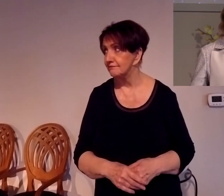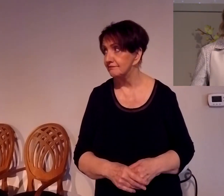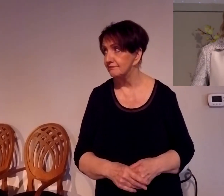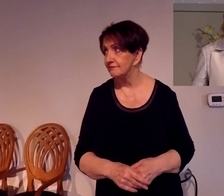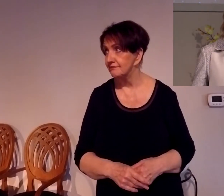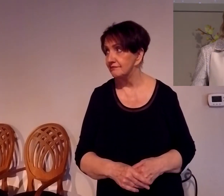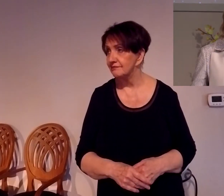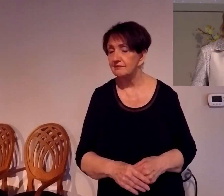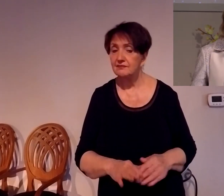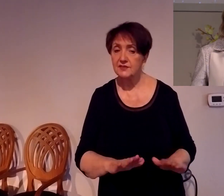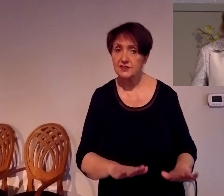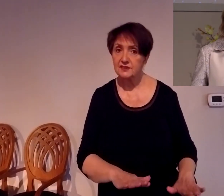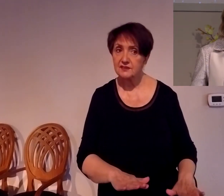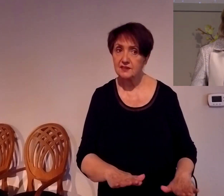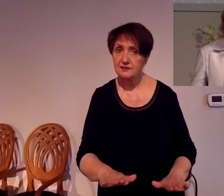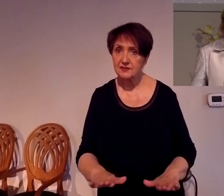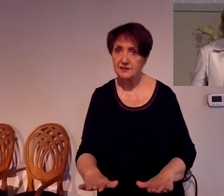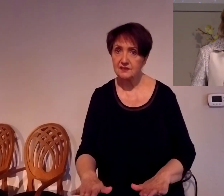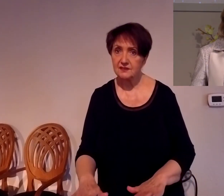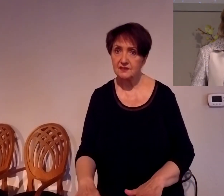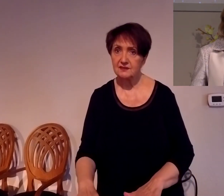In the stillness,